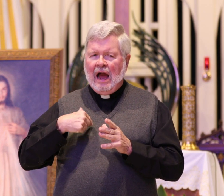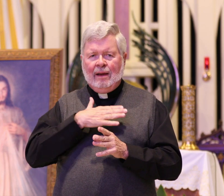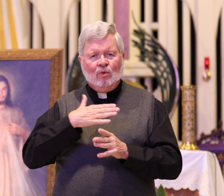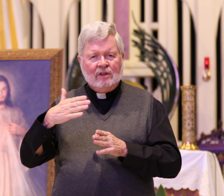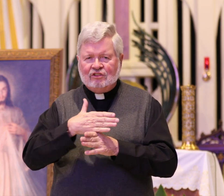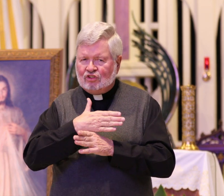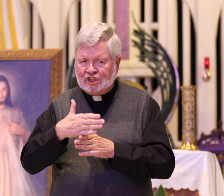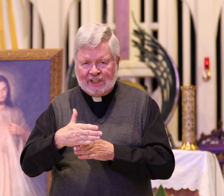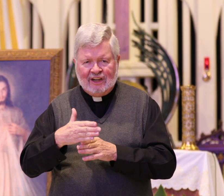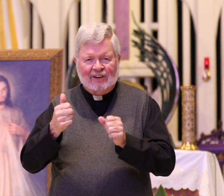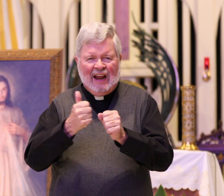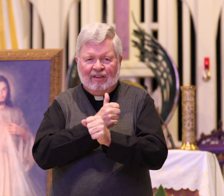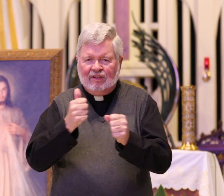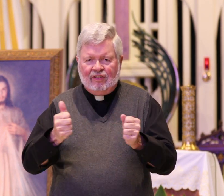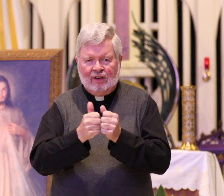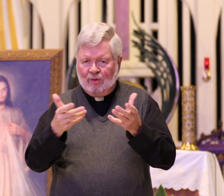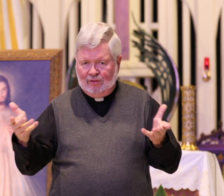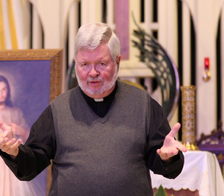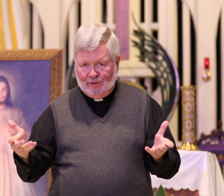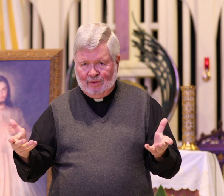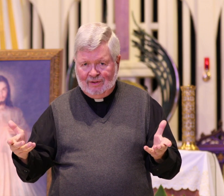I'm willing to share everything with you.